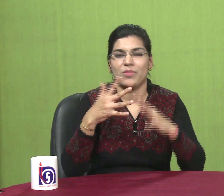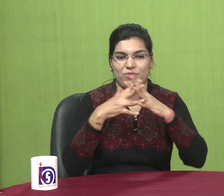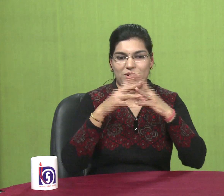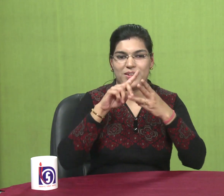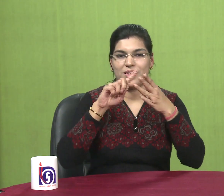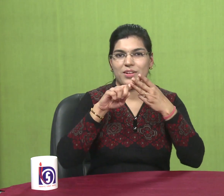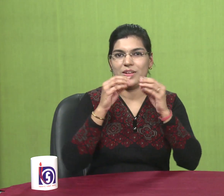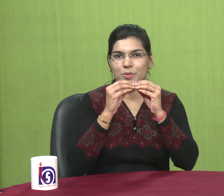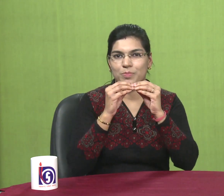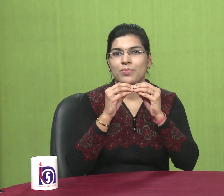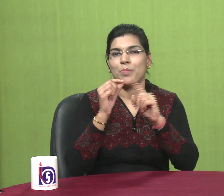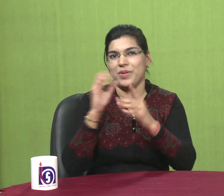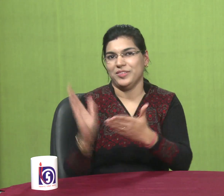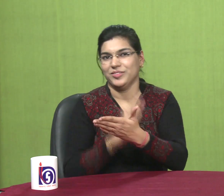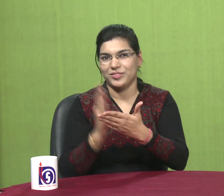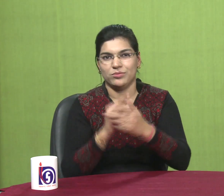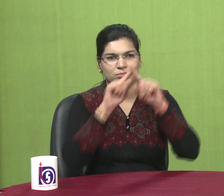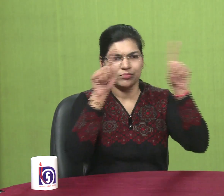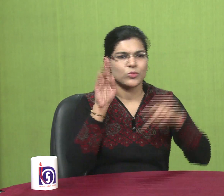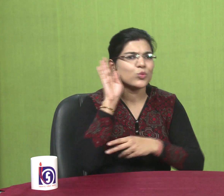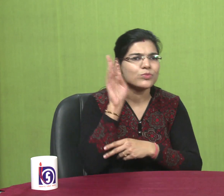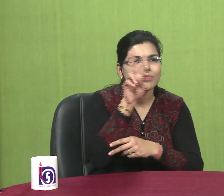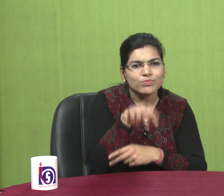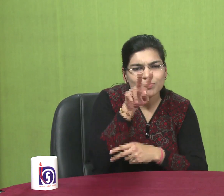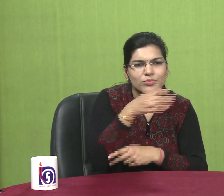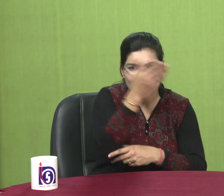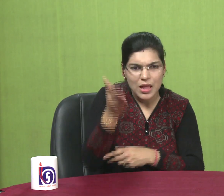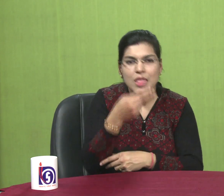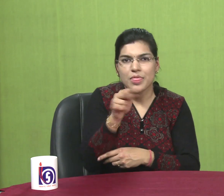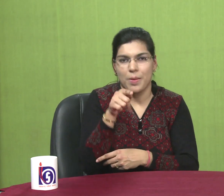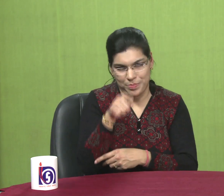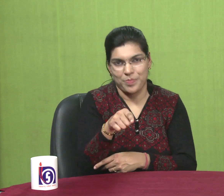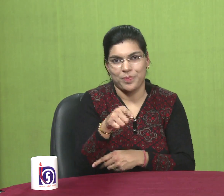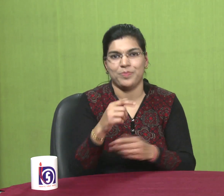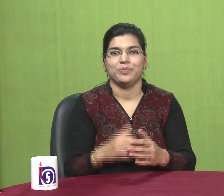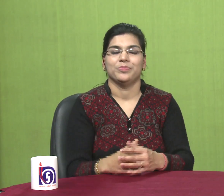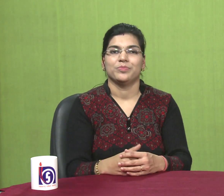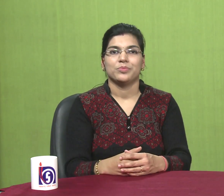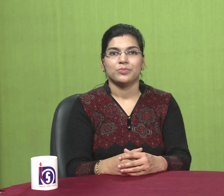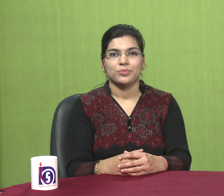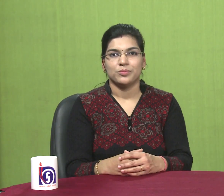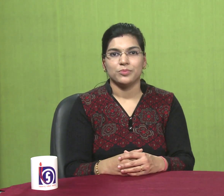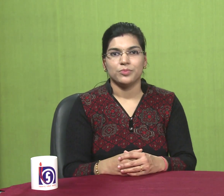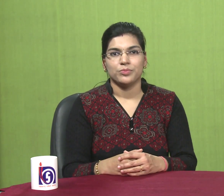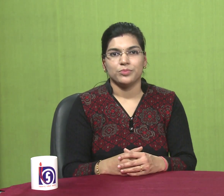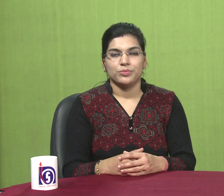Then there is web page. The whole page in front of you is known as web page.